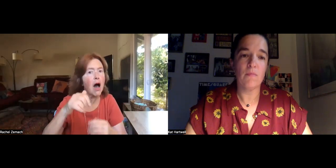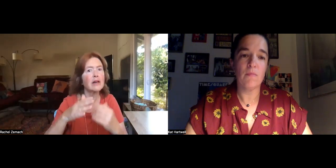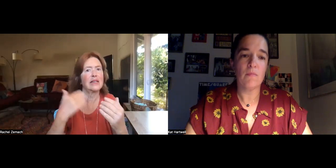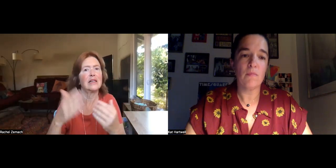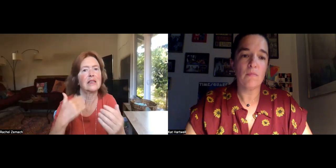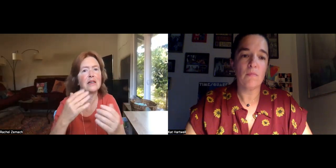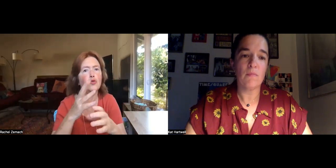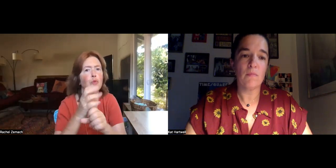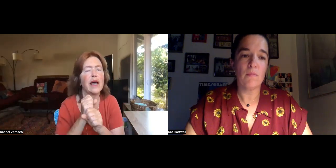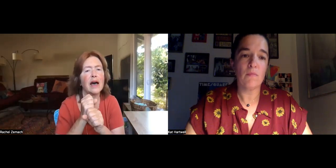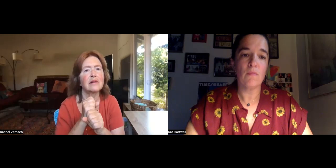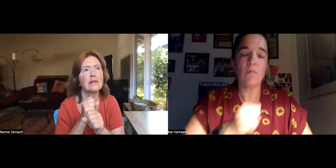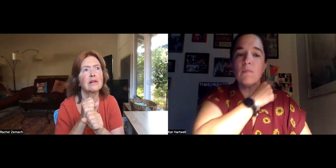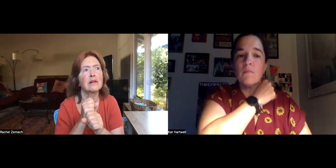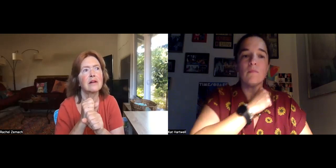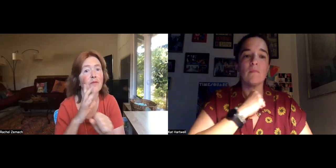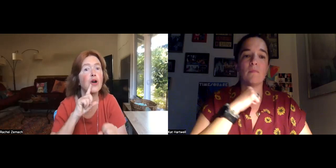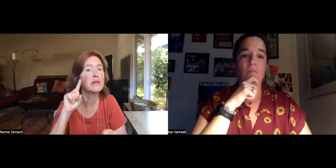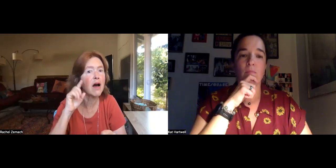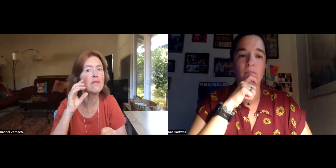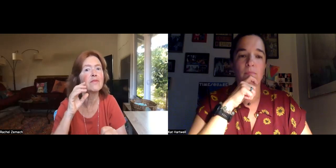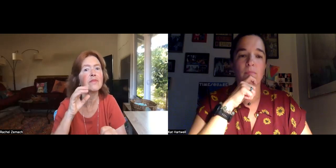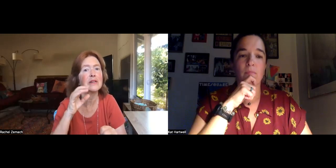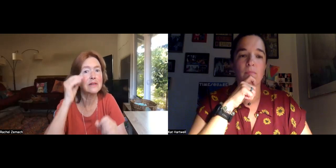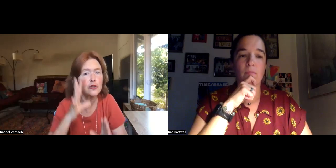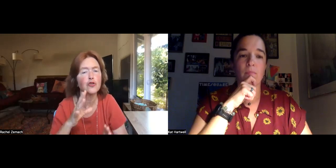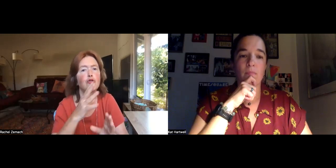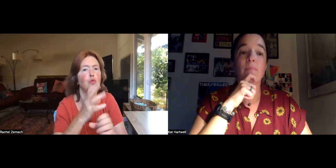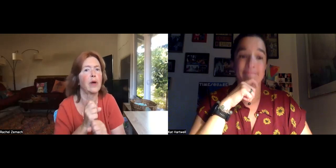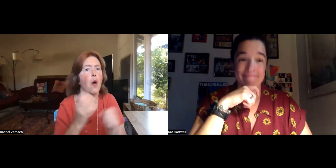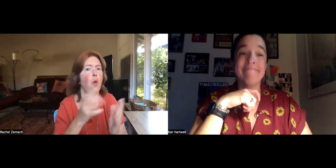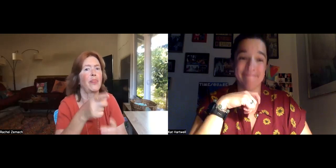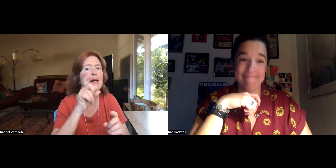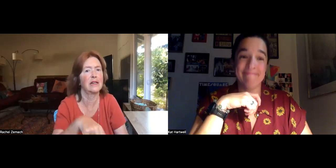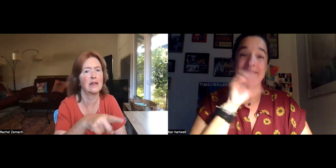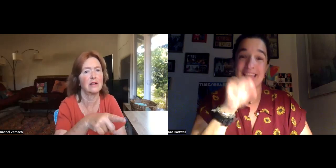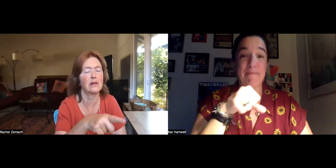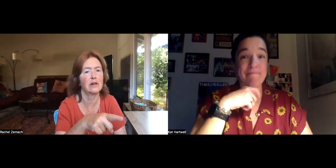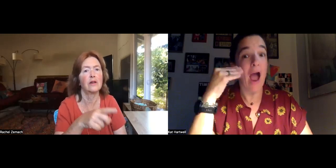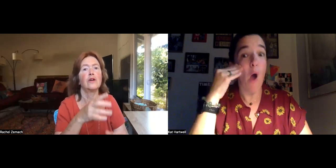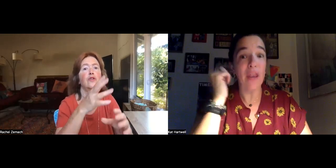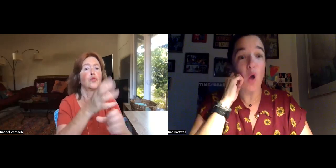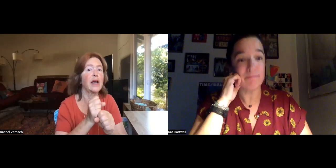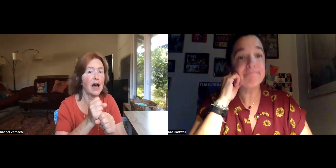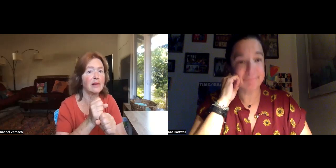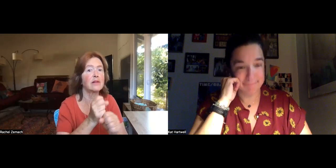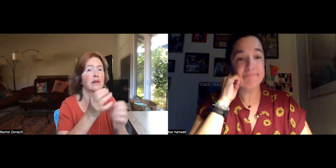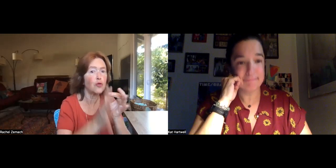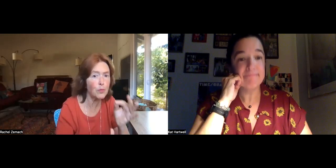Not easy to get for the teacher to get with it. Yep. Oh, I know.